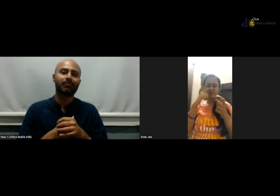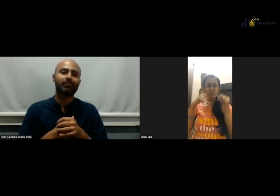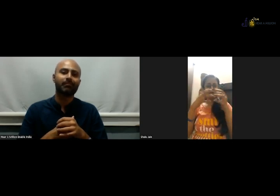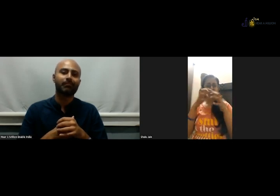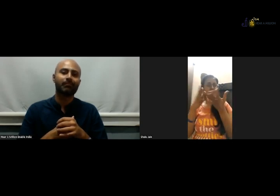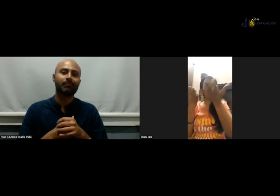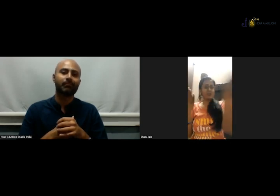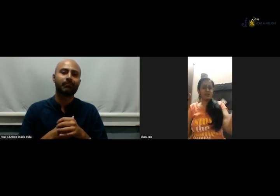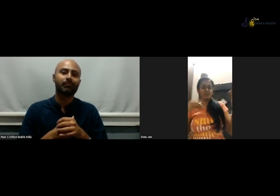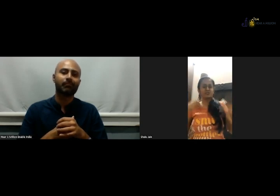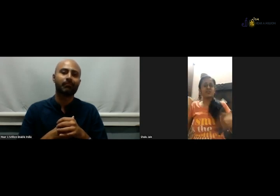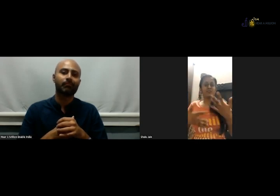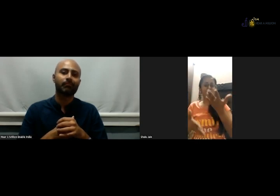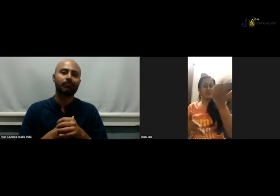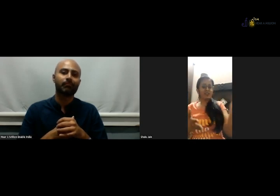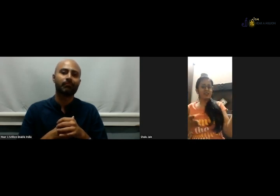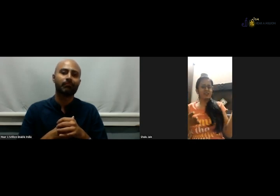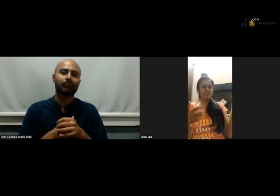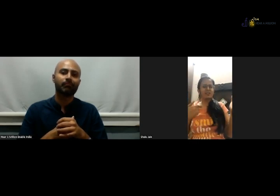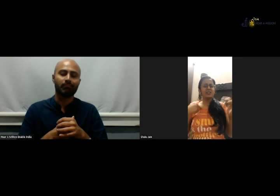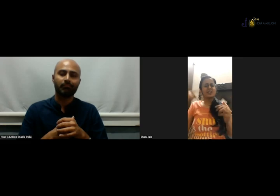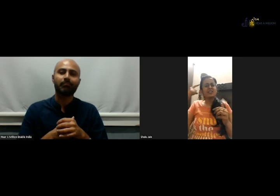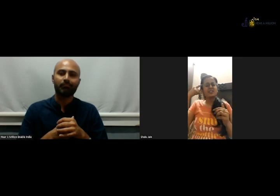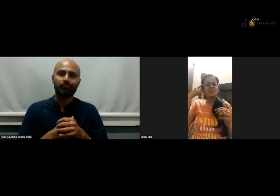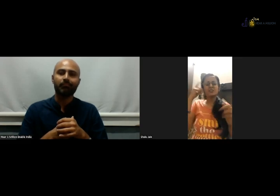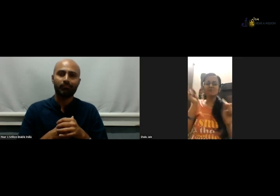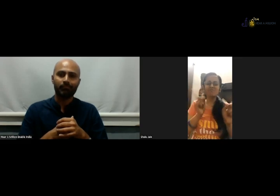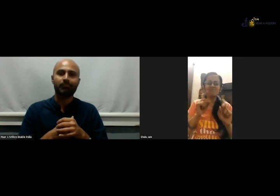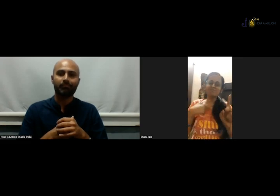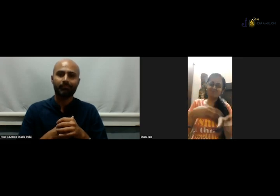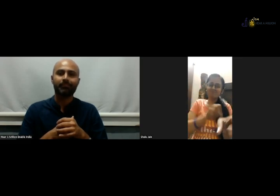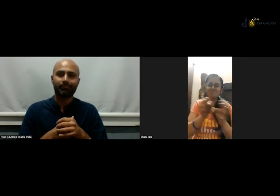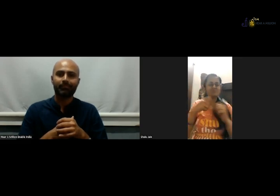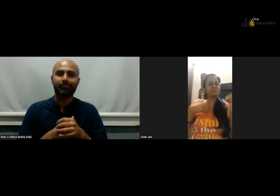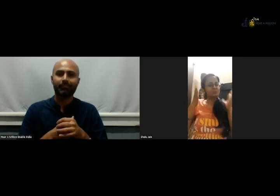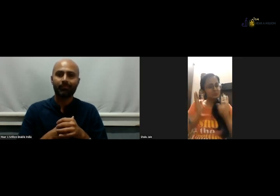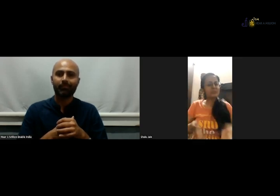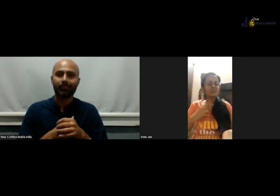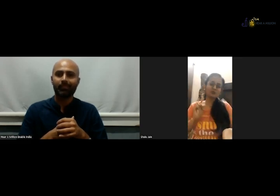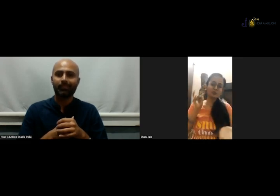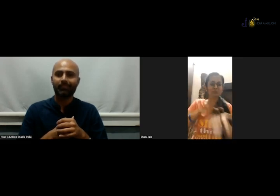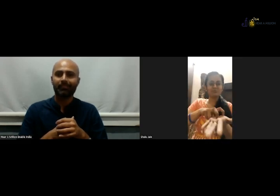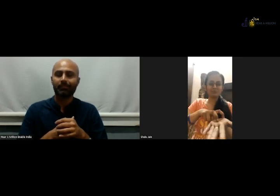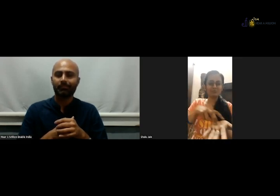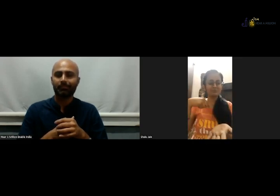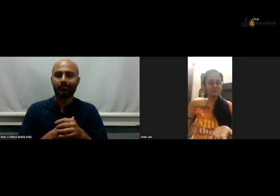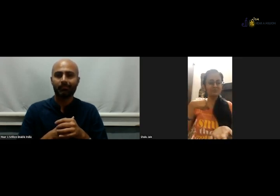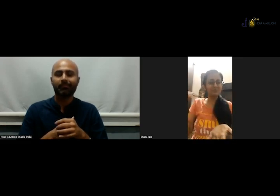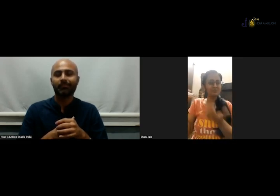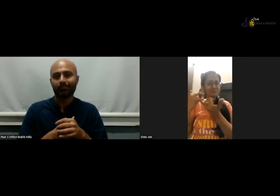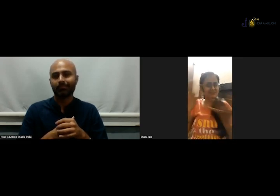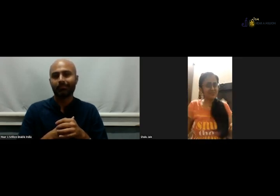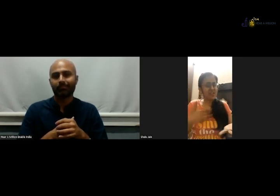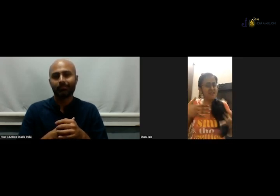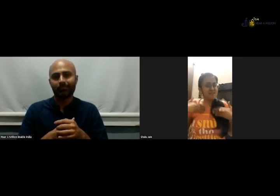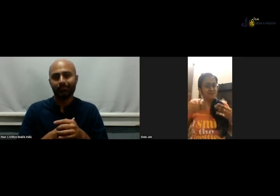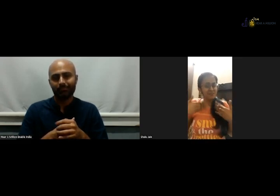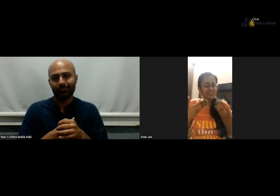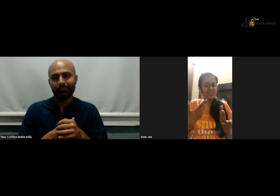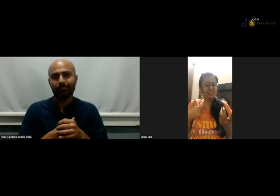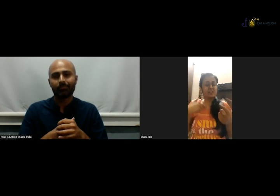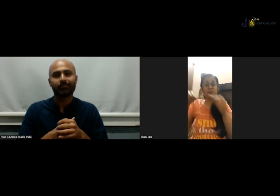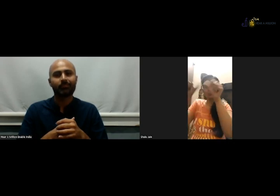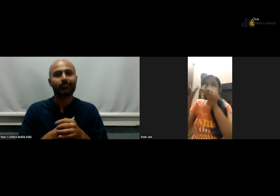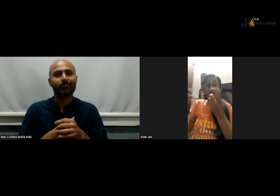feel like that, yeah, we can. There are other people who are still suffering. I have succeeded in my case, but what about other